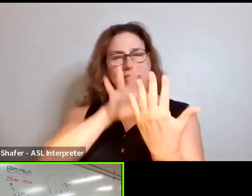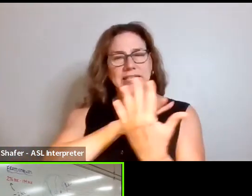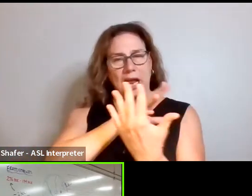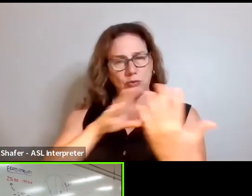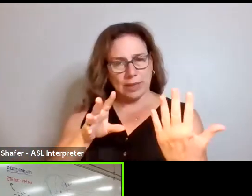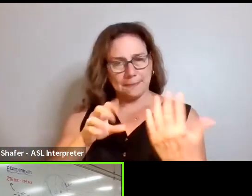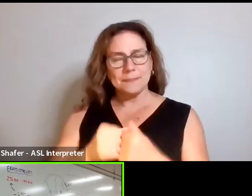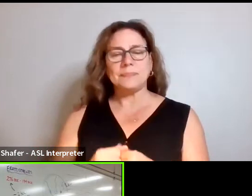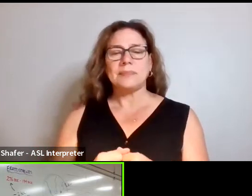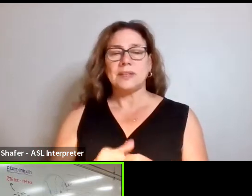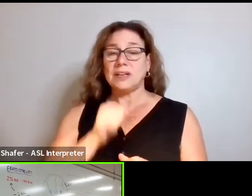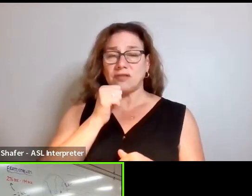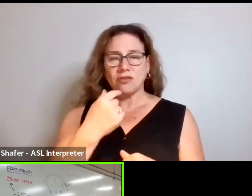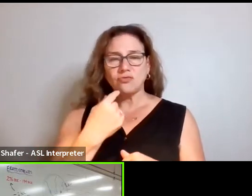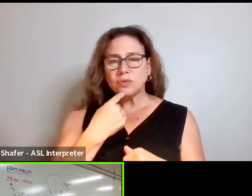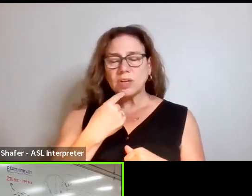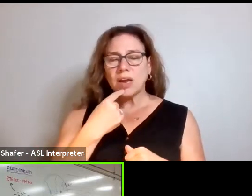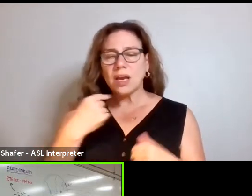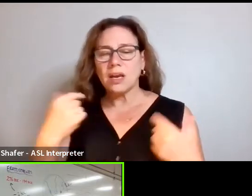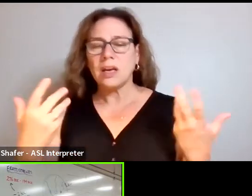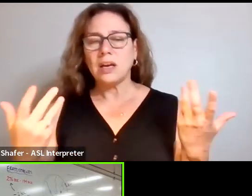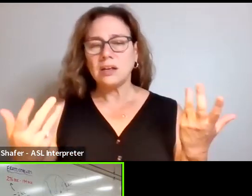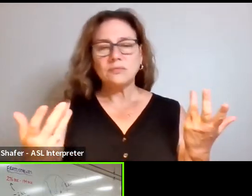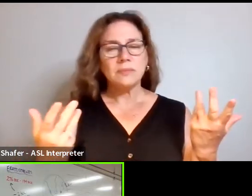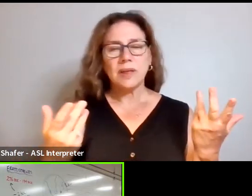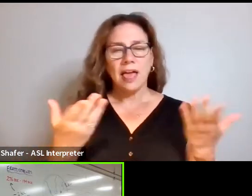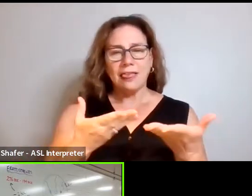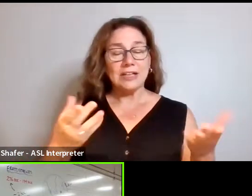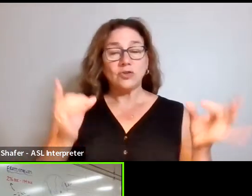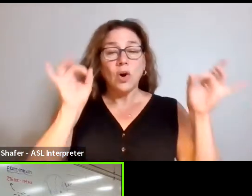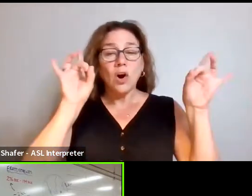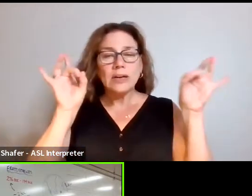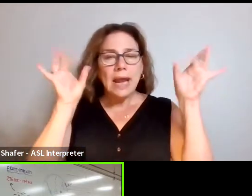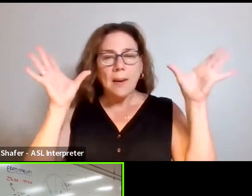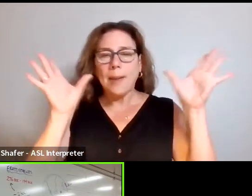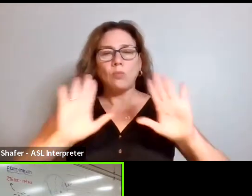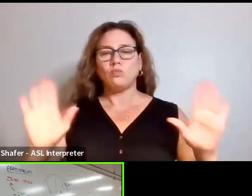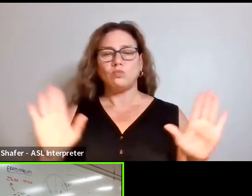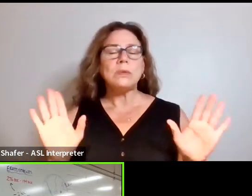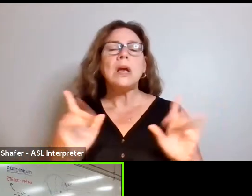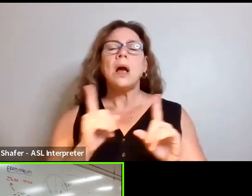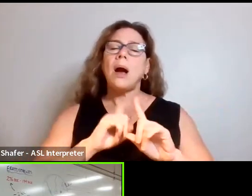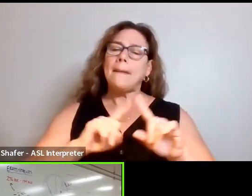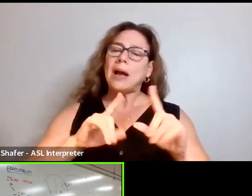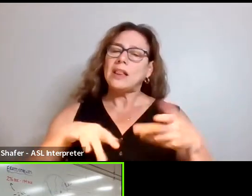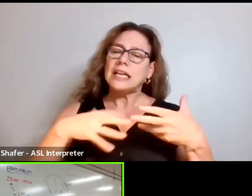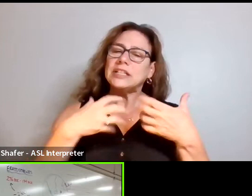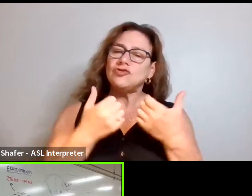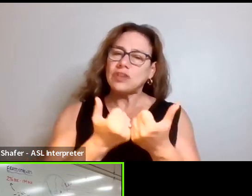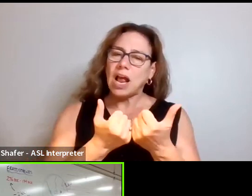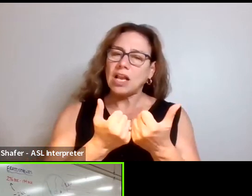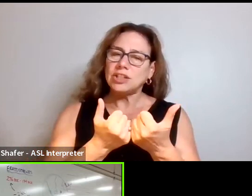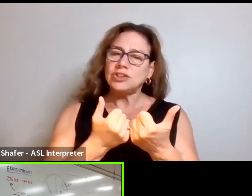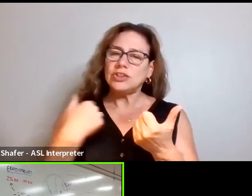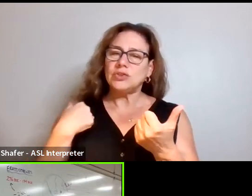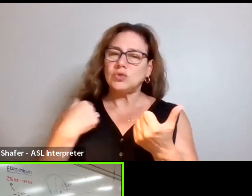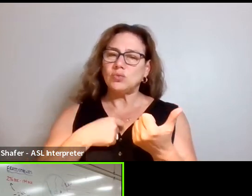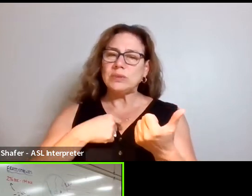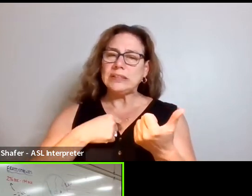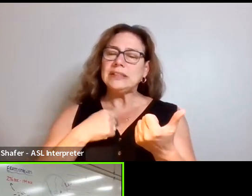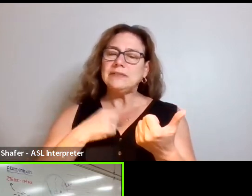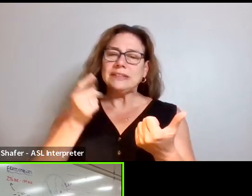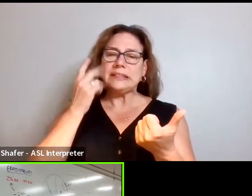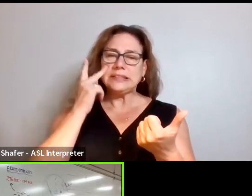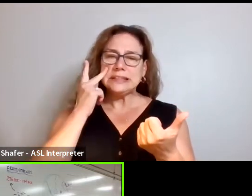to say that things are terrible. However, the challenges that have been raised